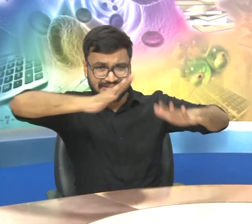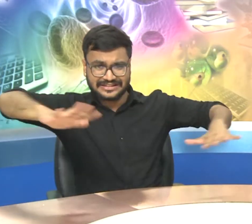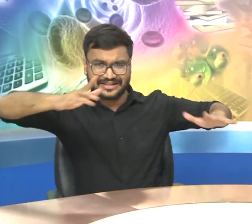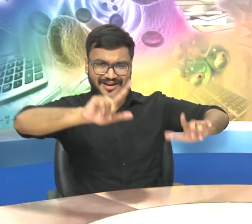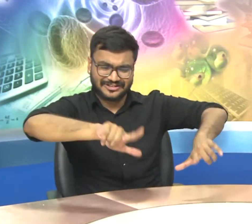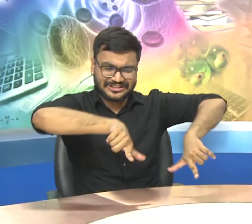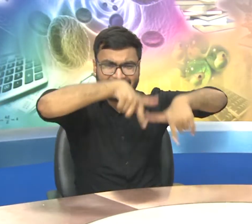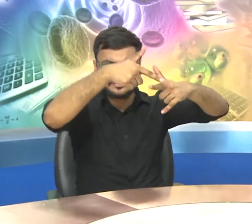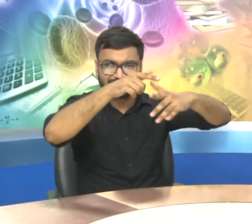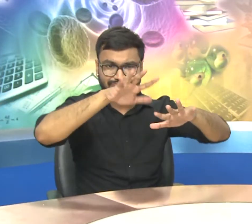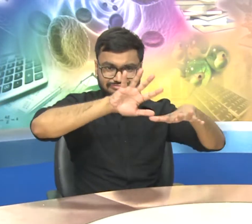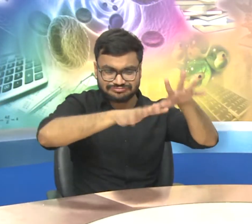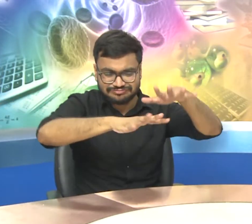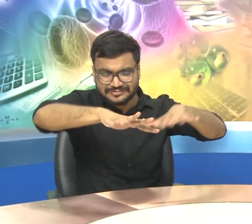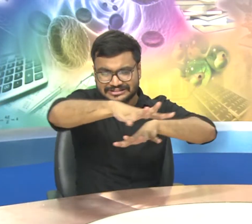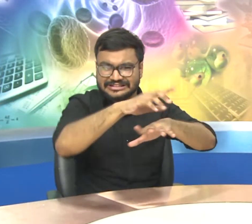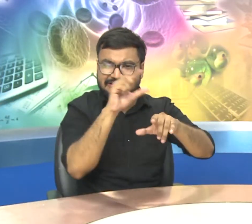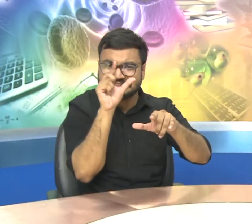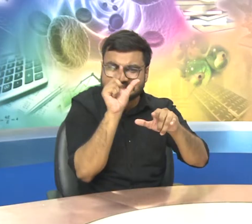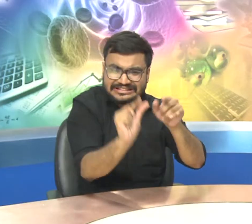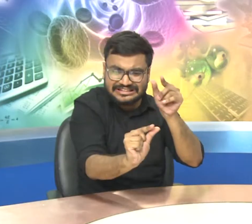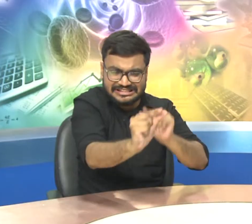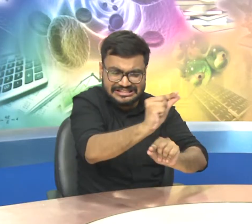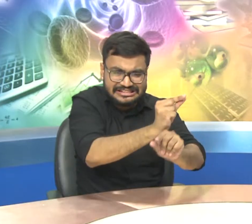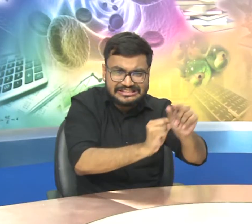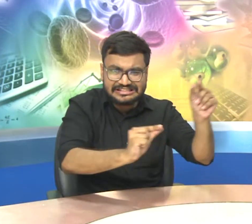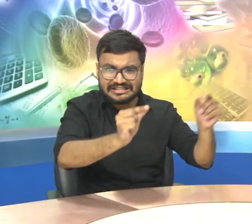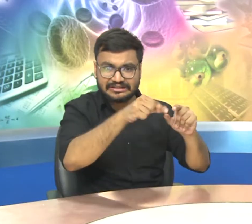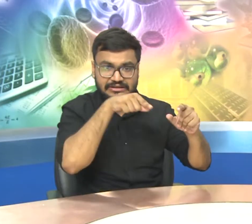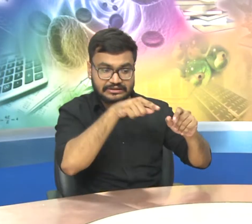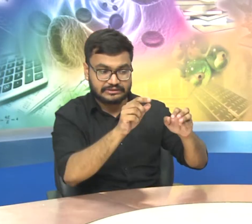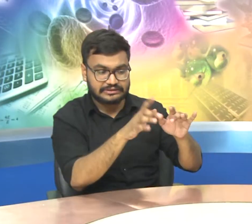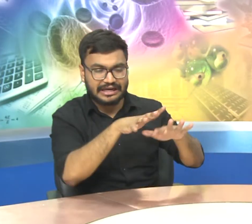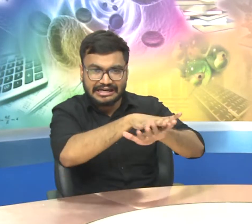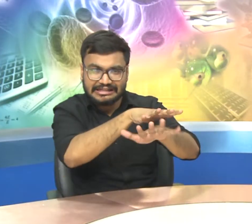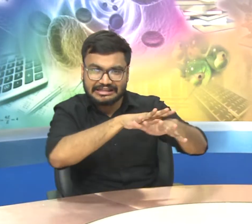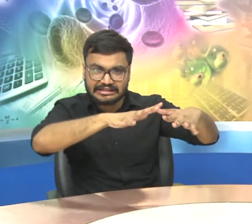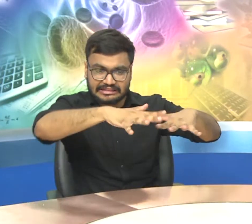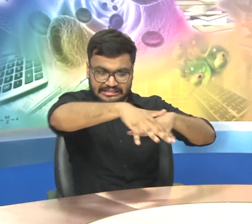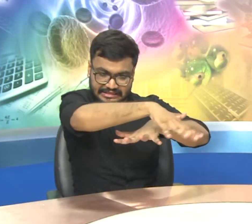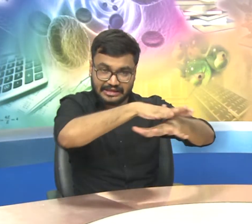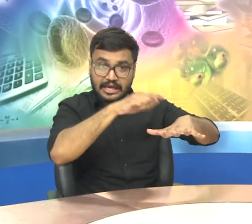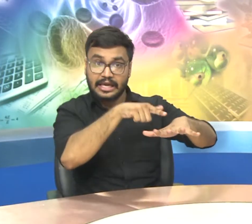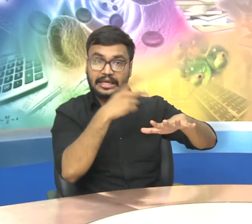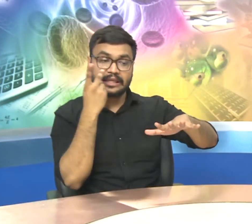First is floating microorganisms and plants.